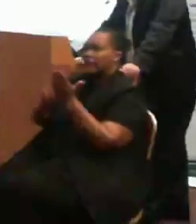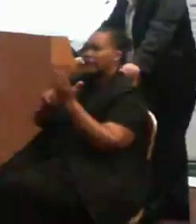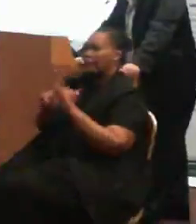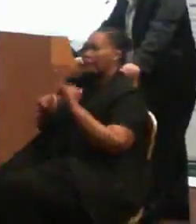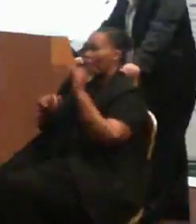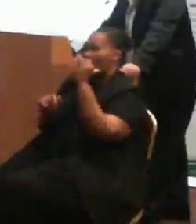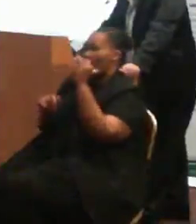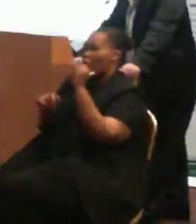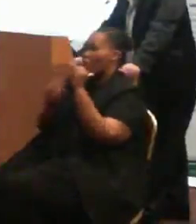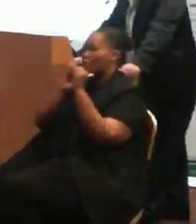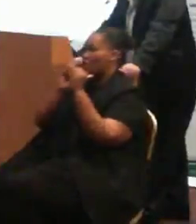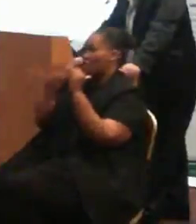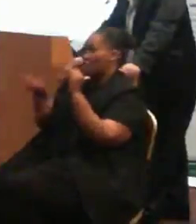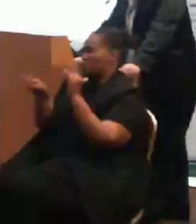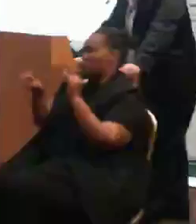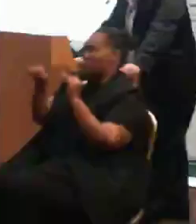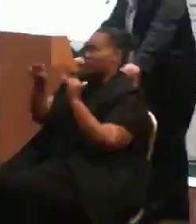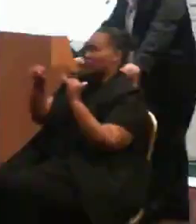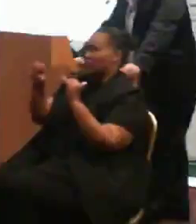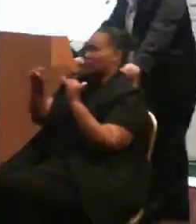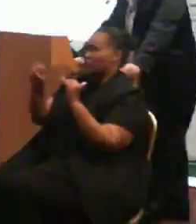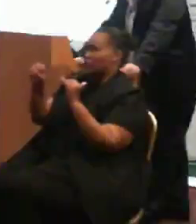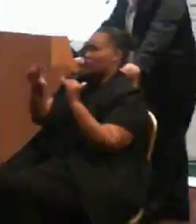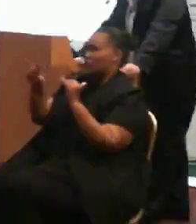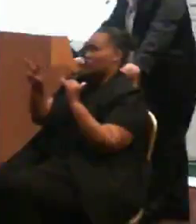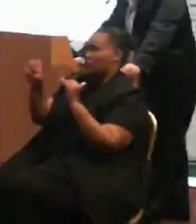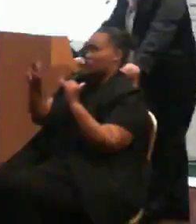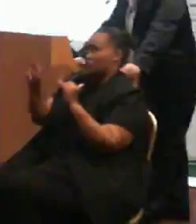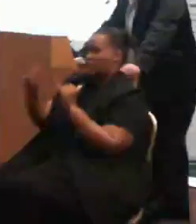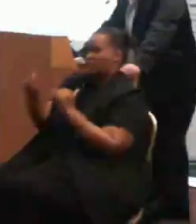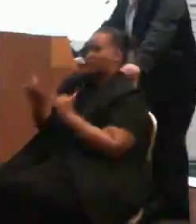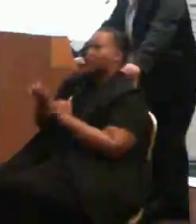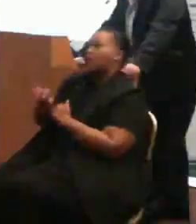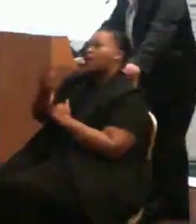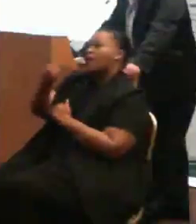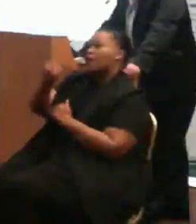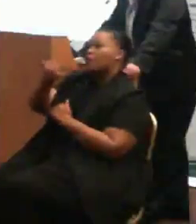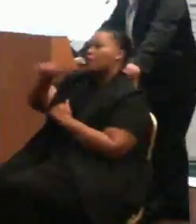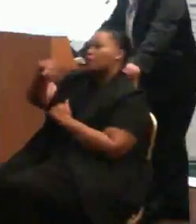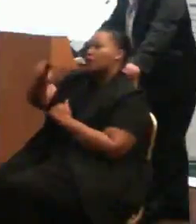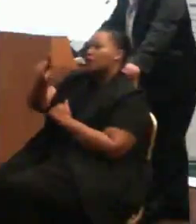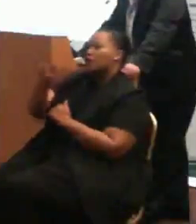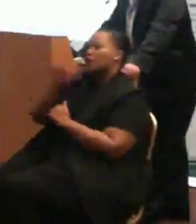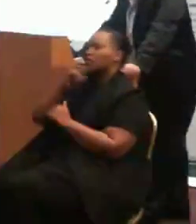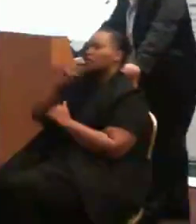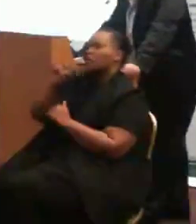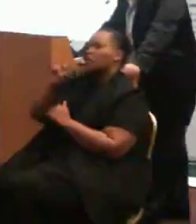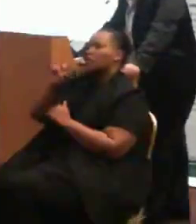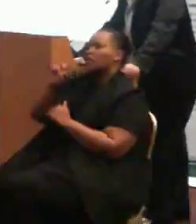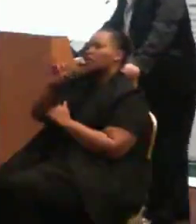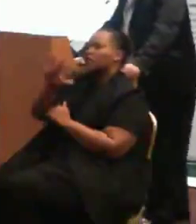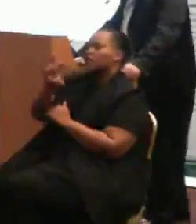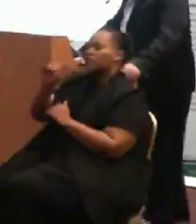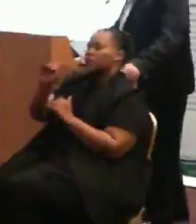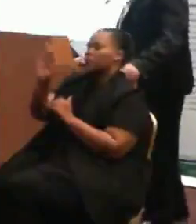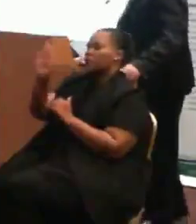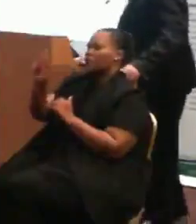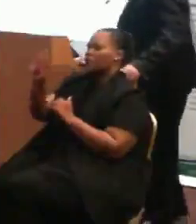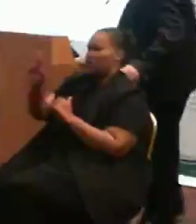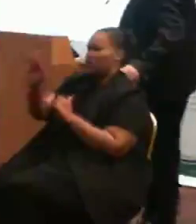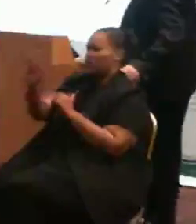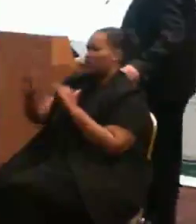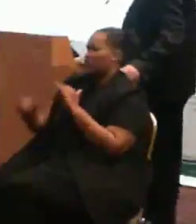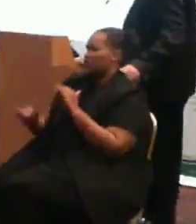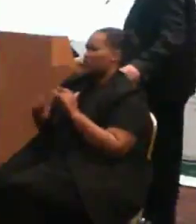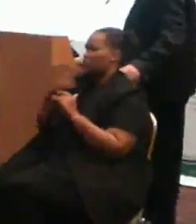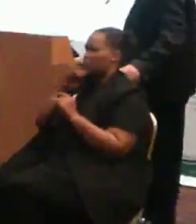You're insolvent. Your MYPD application shows a 50 billion rand shortfall. That can't be on a going